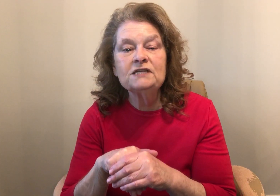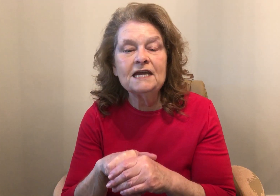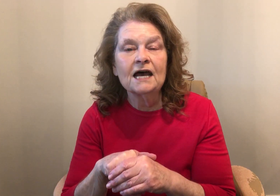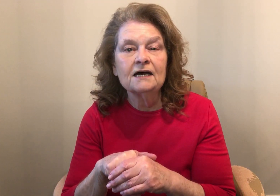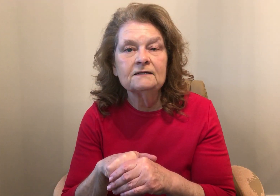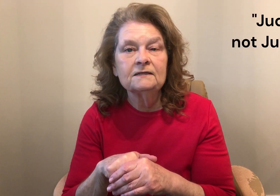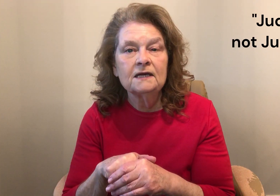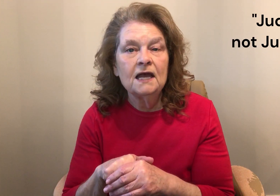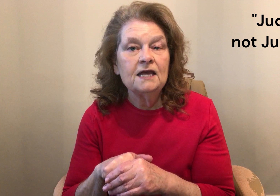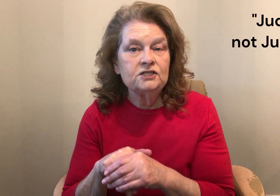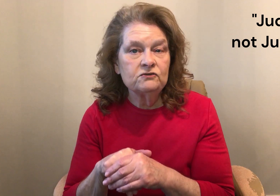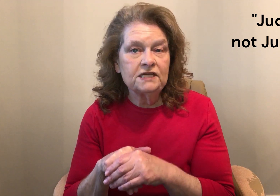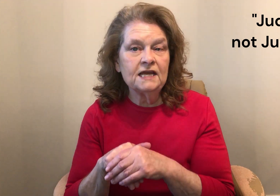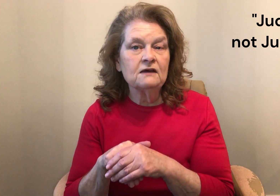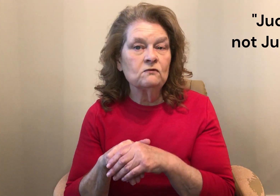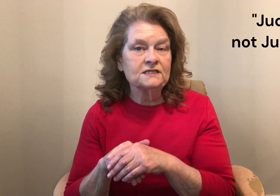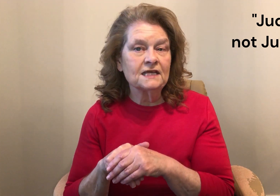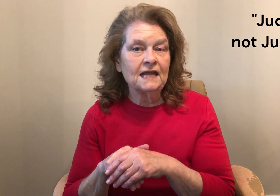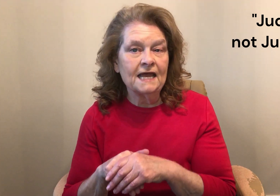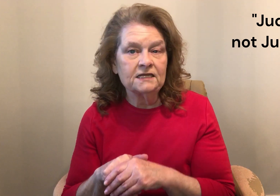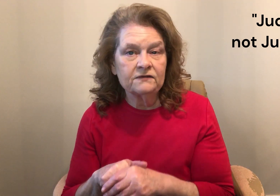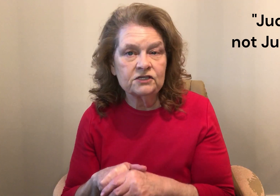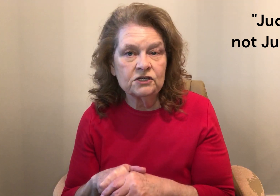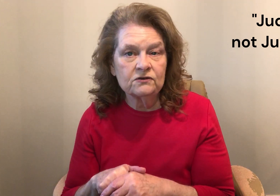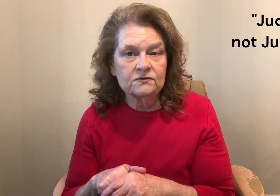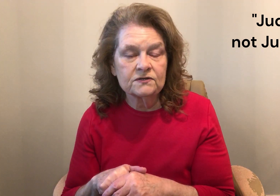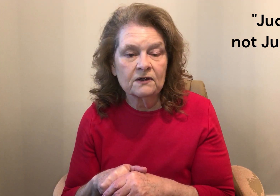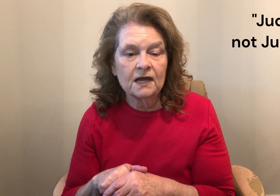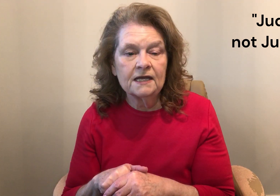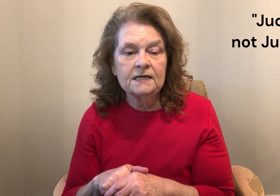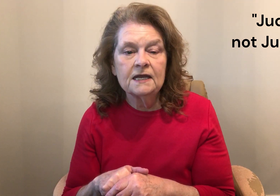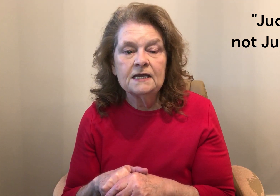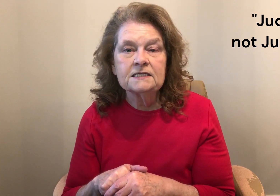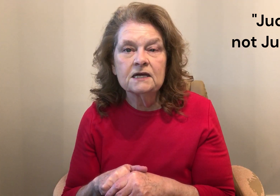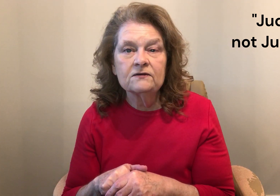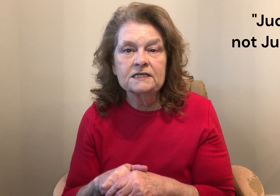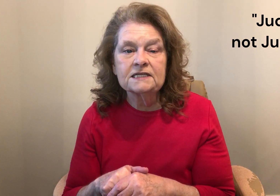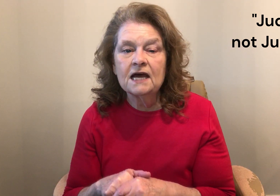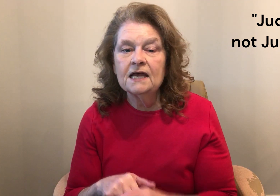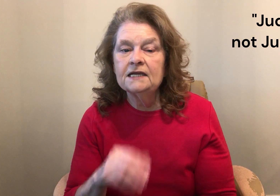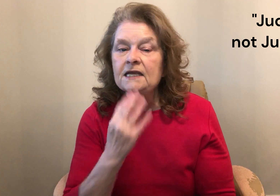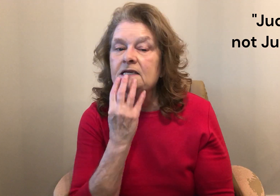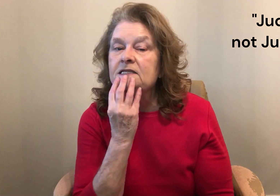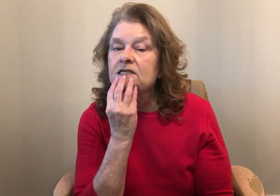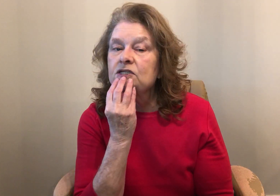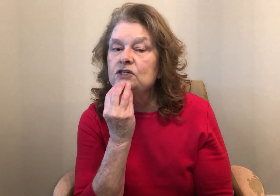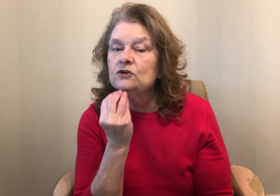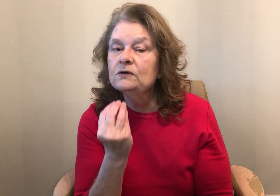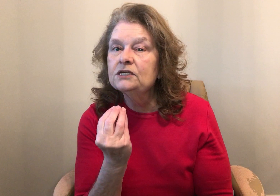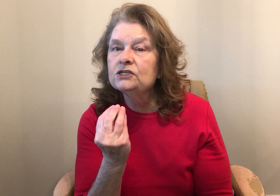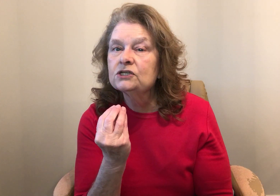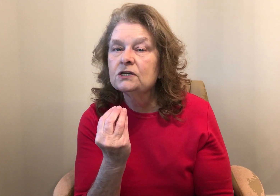Judea. Judea was the land of the Jews, right? So the sign is Jewish